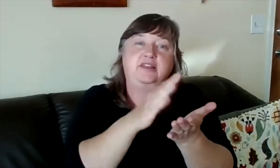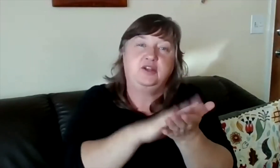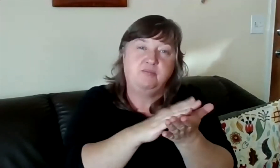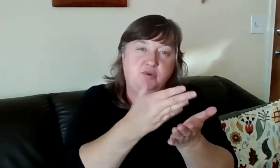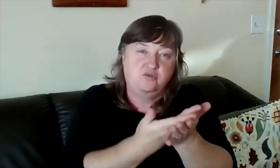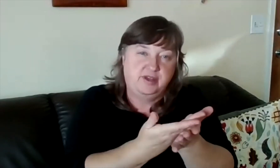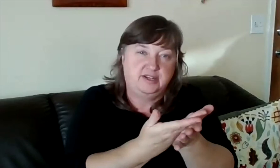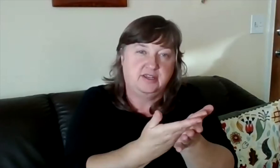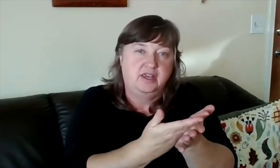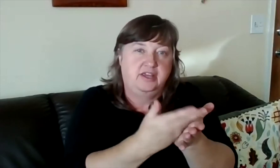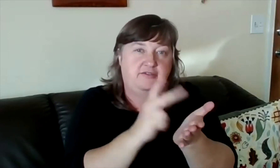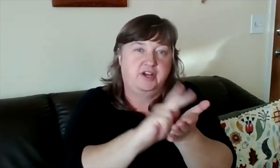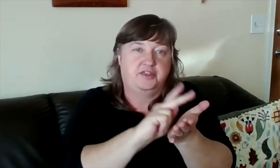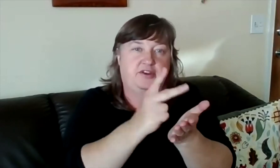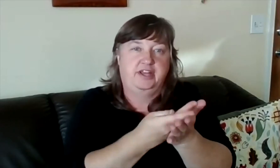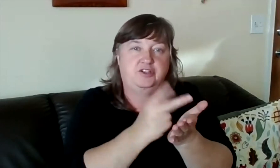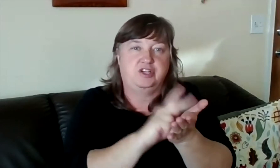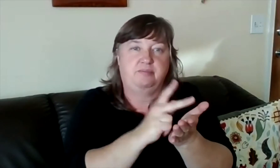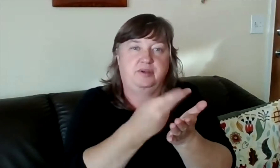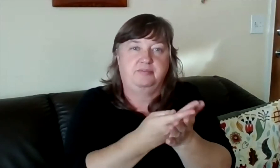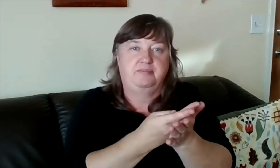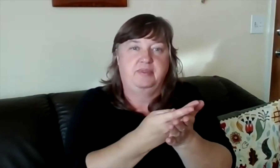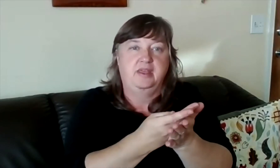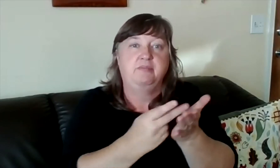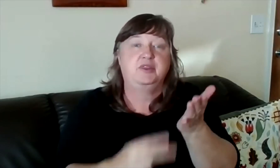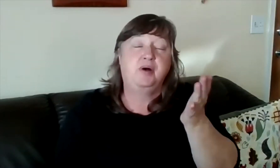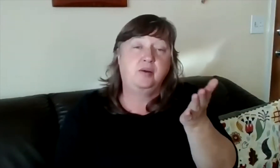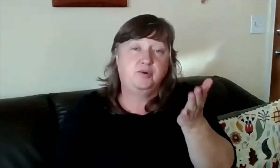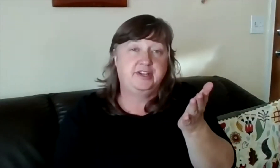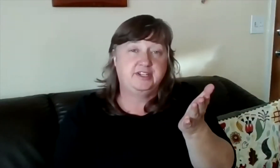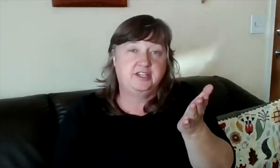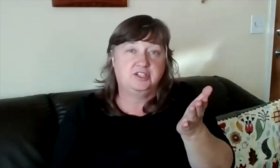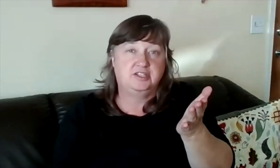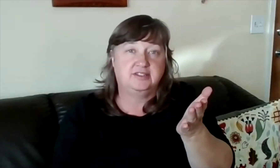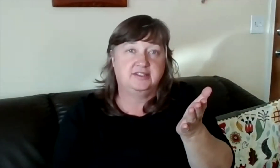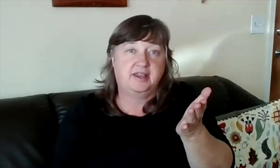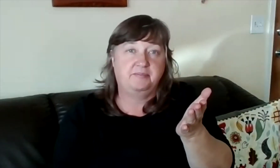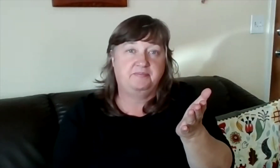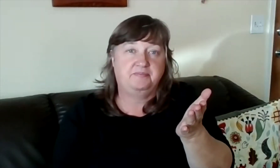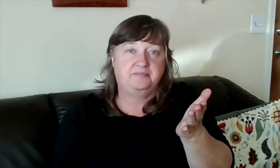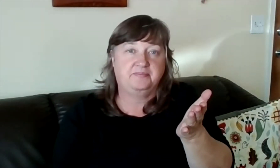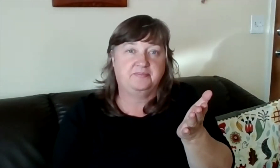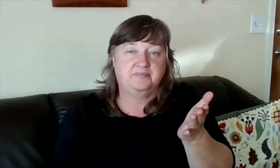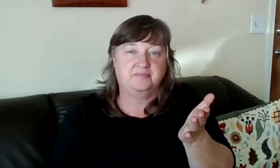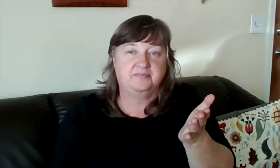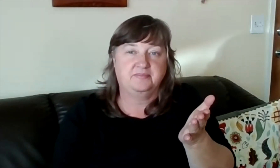their movement, if not their hand shape. But the palm orientation is the same.